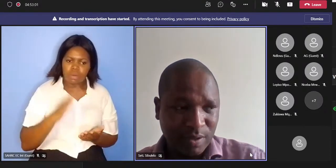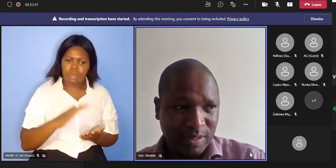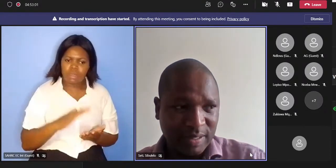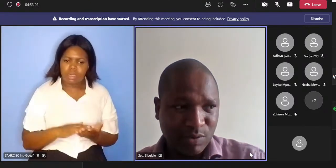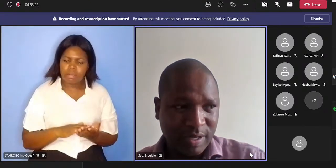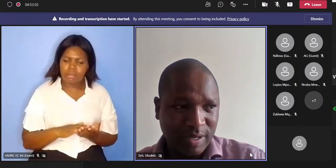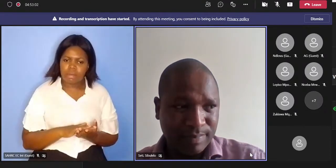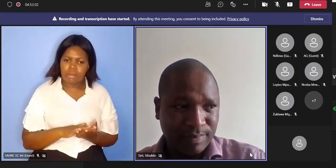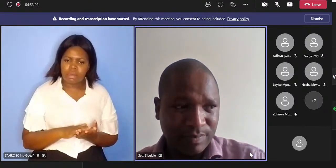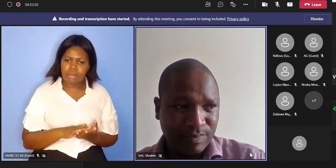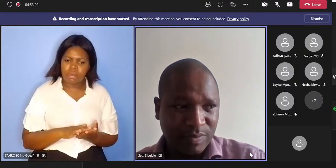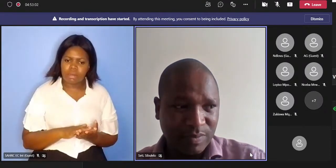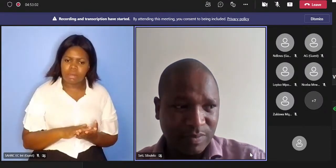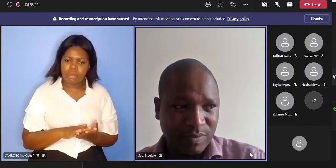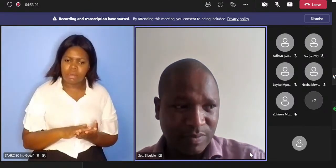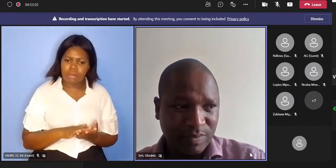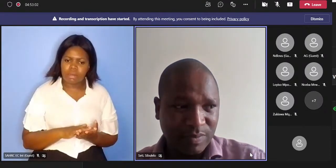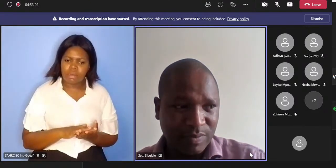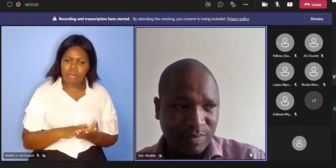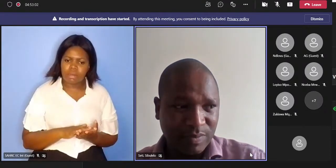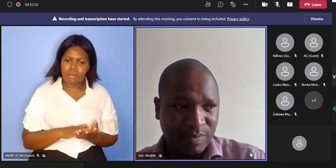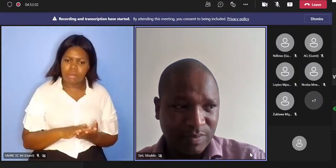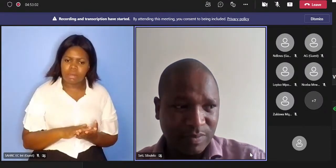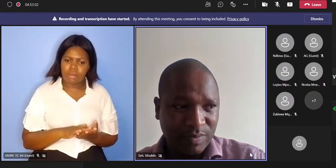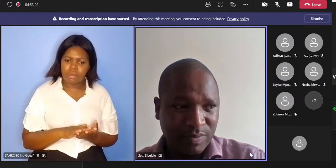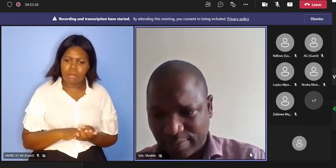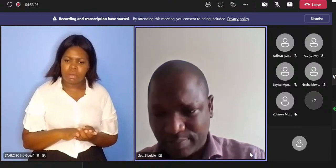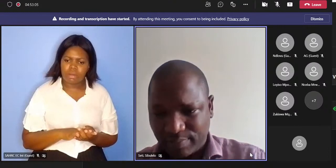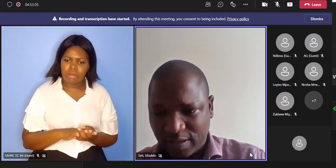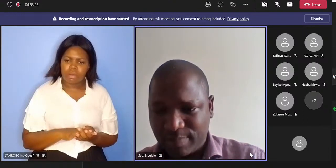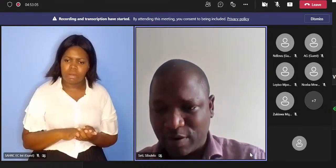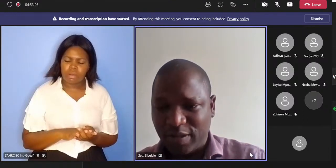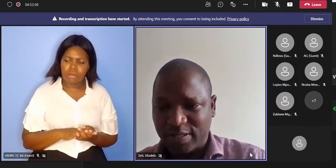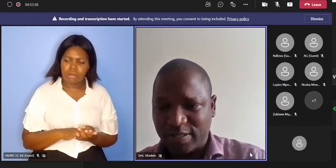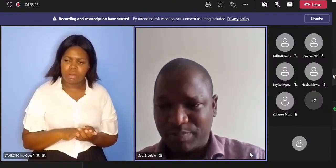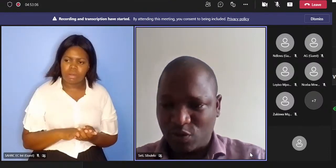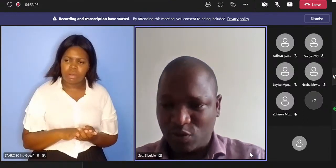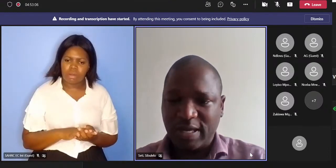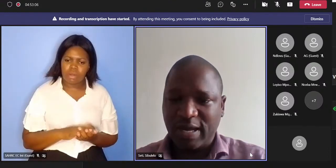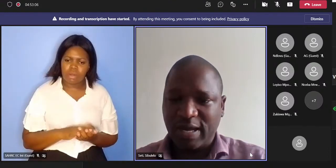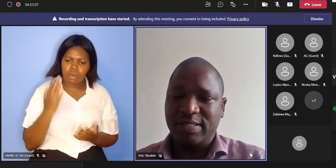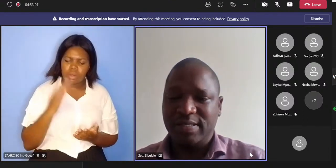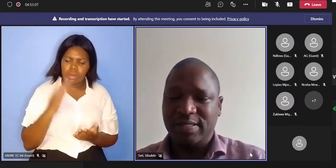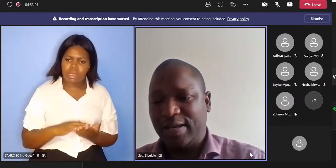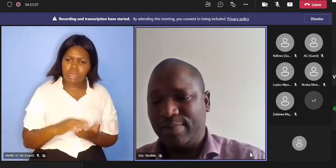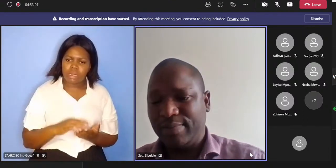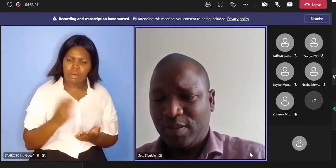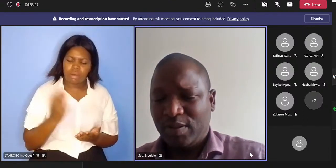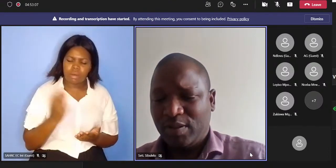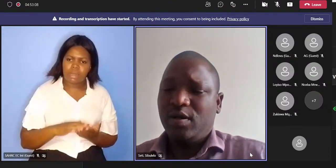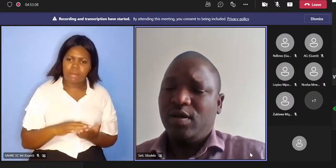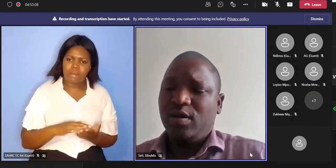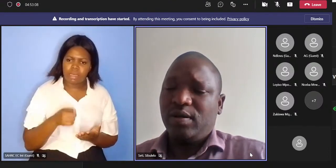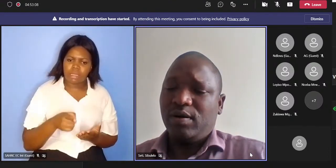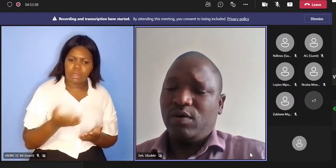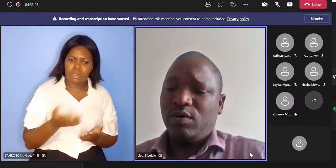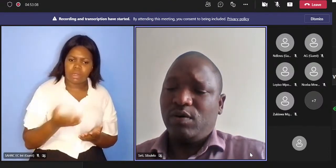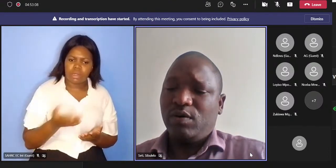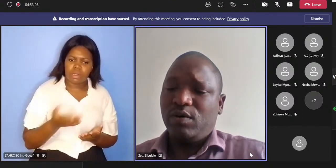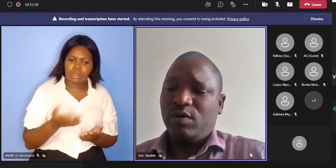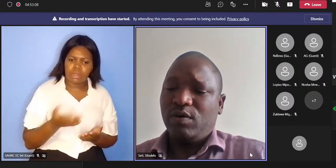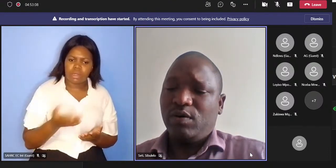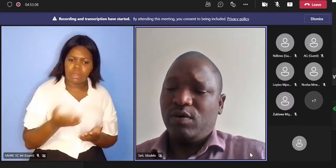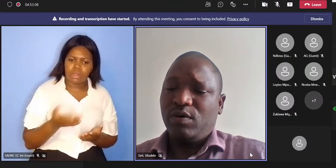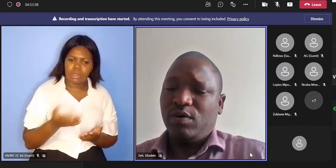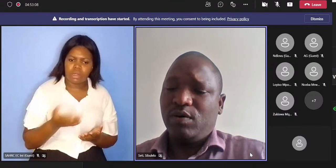trust that were established a number of years back during the apartheid time,